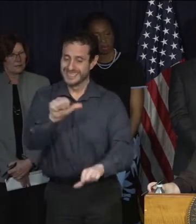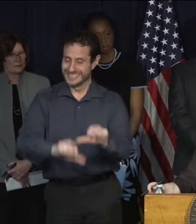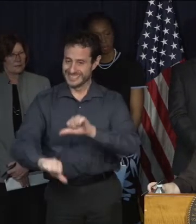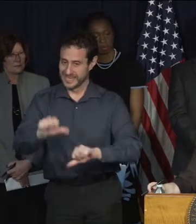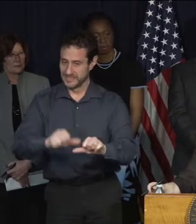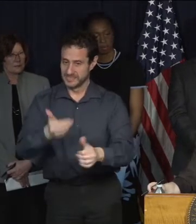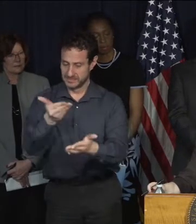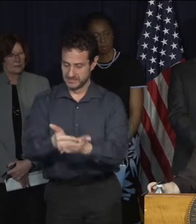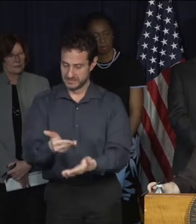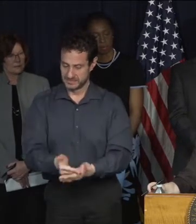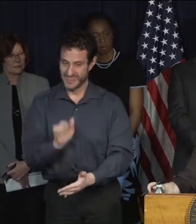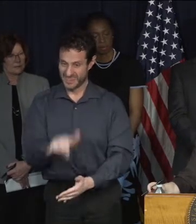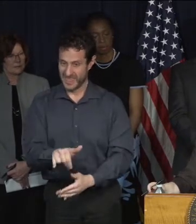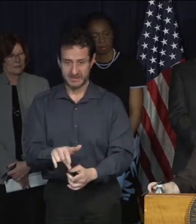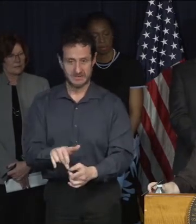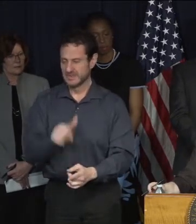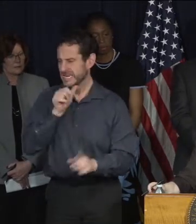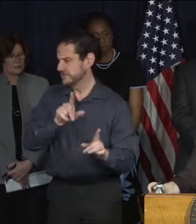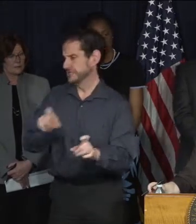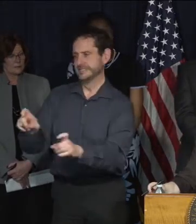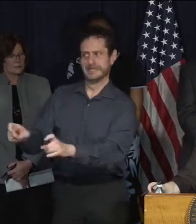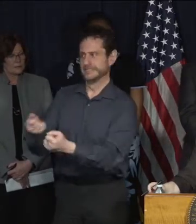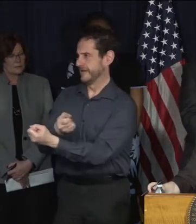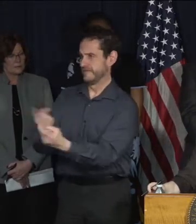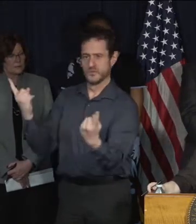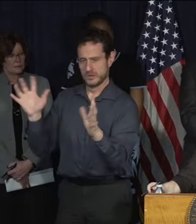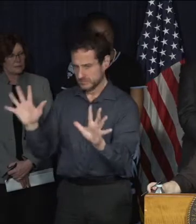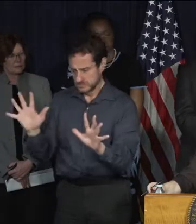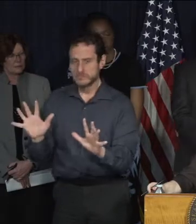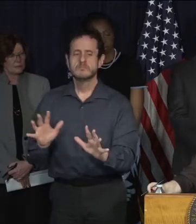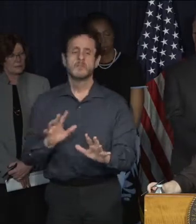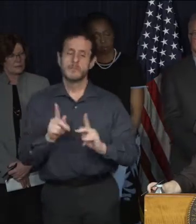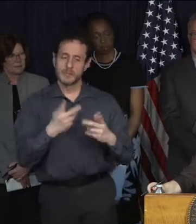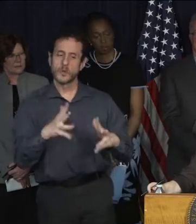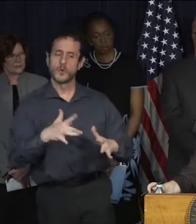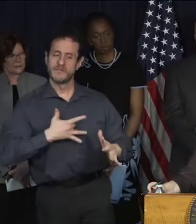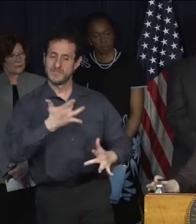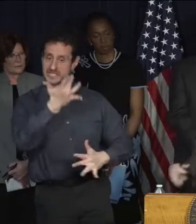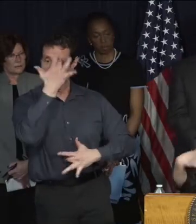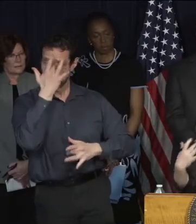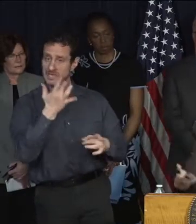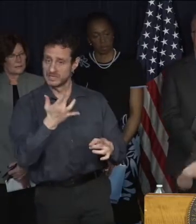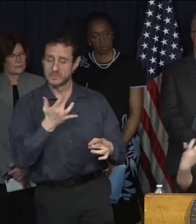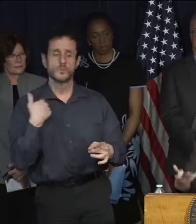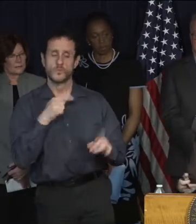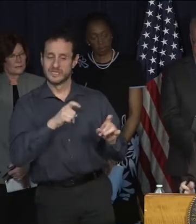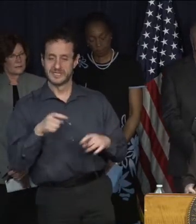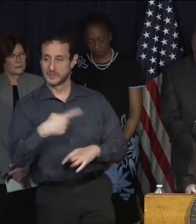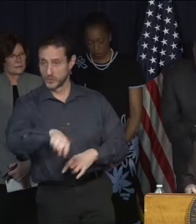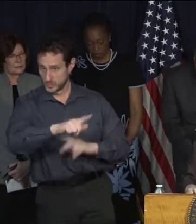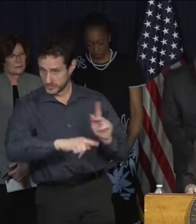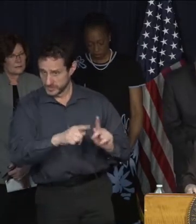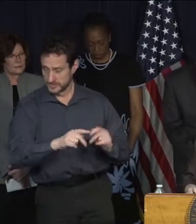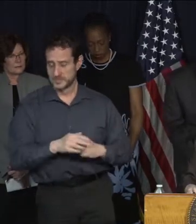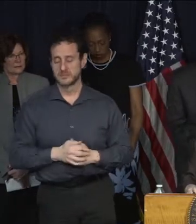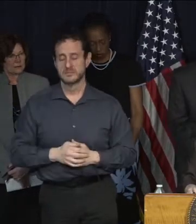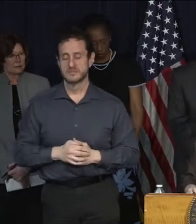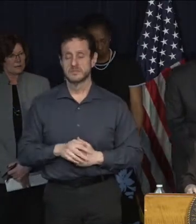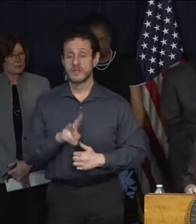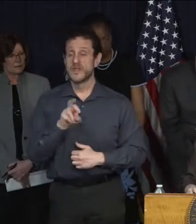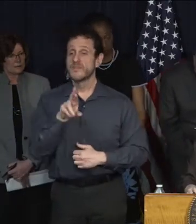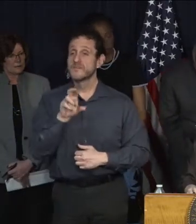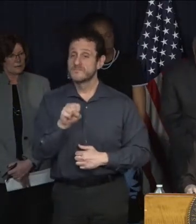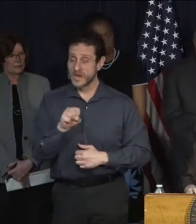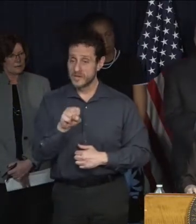this. And also, the vast majority of cases, I'll remind you that this virus has been spread